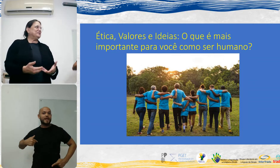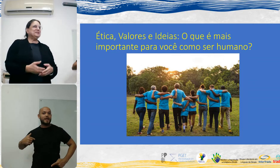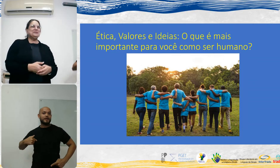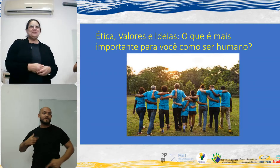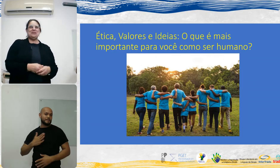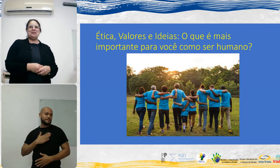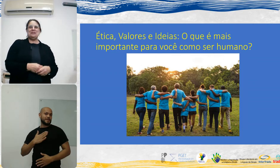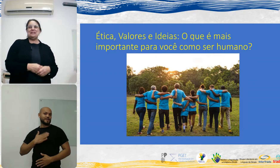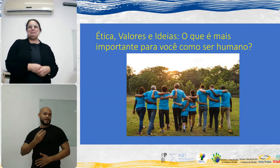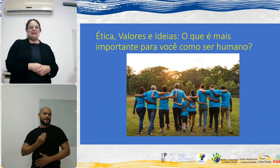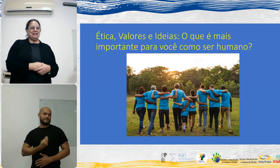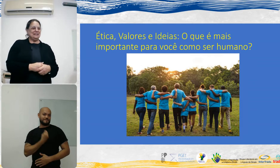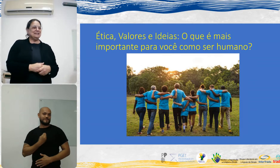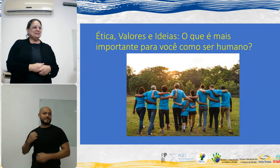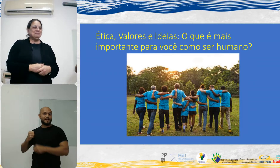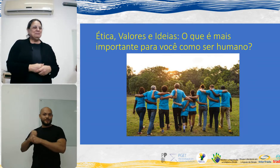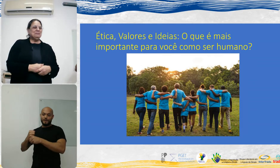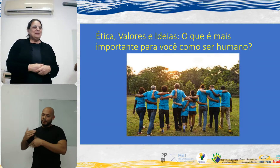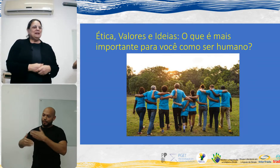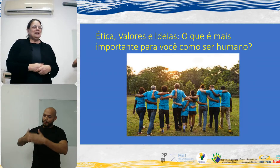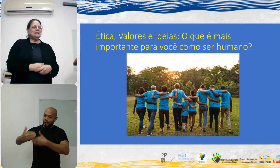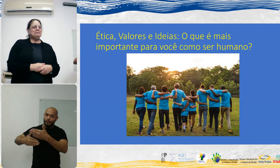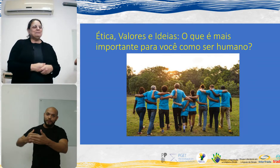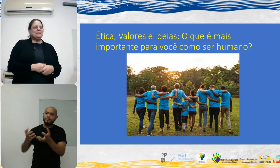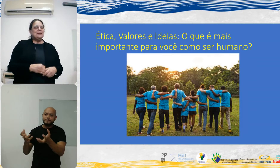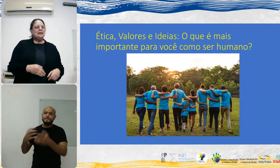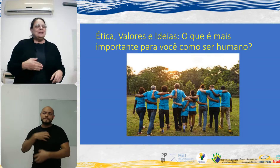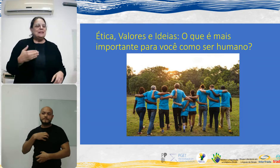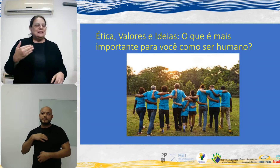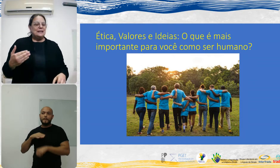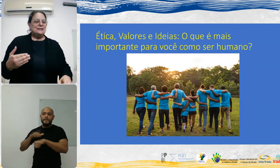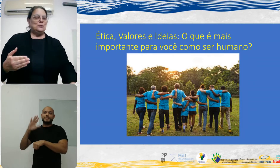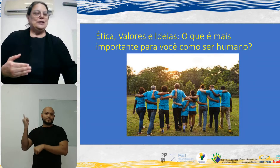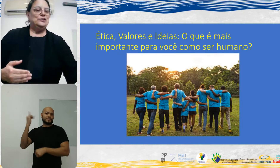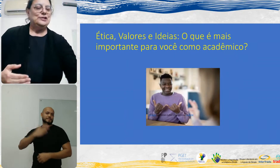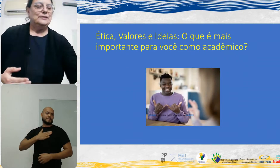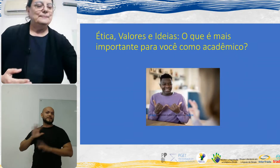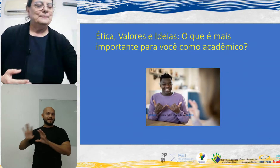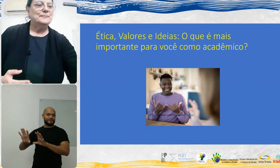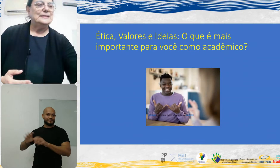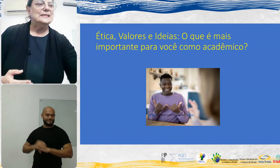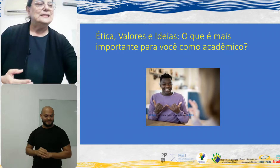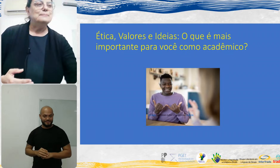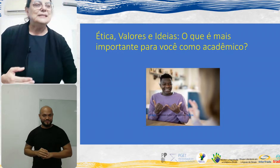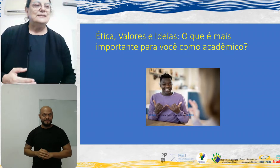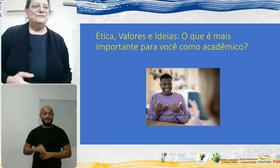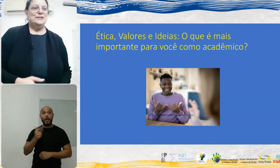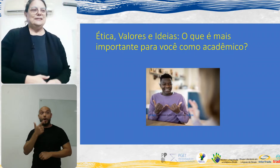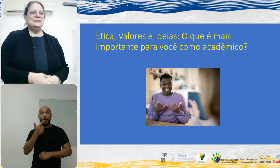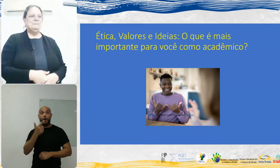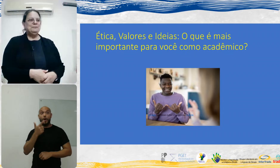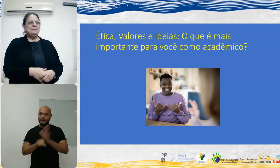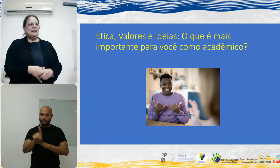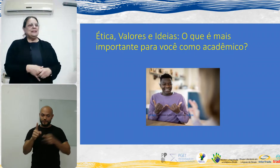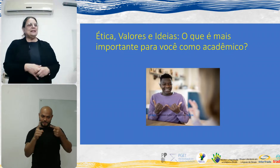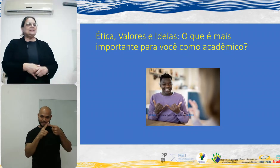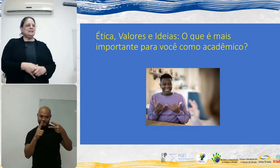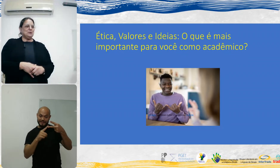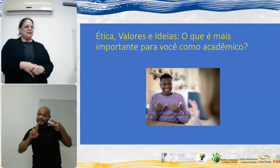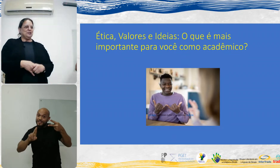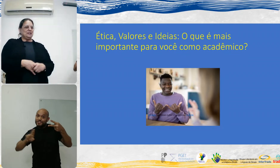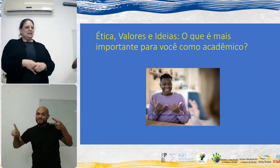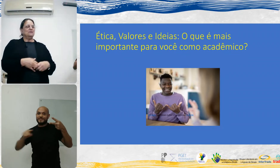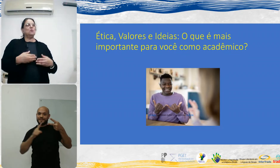my years on this planet. The next question is a little different. And that's